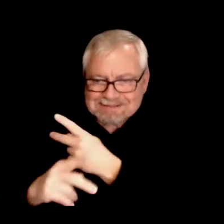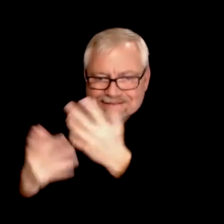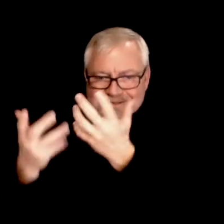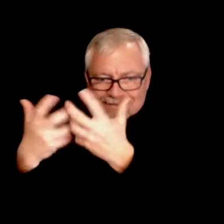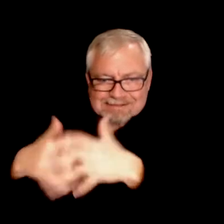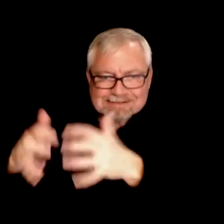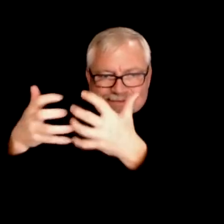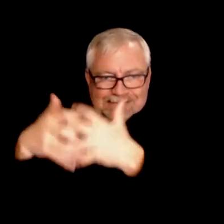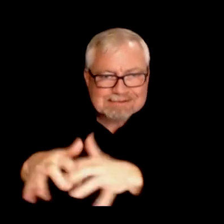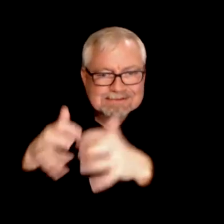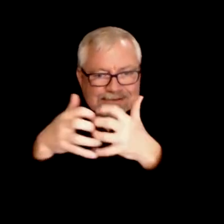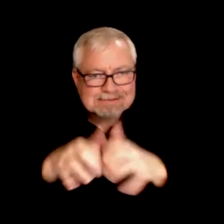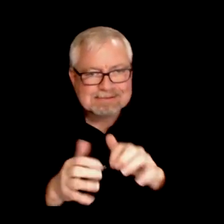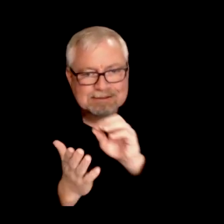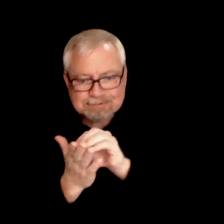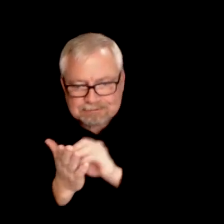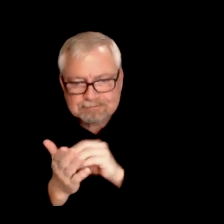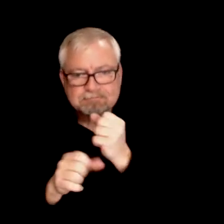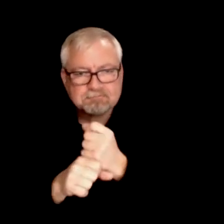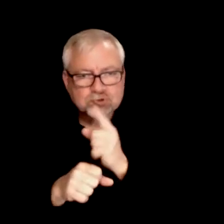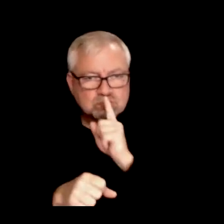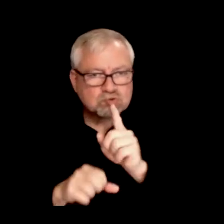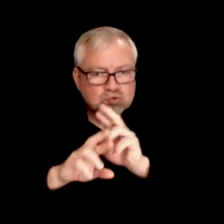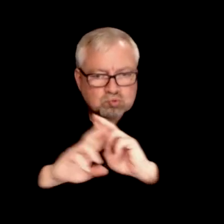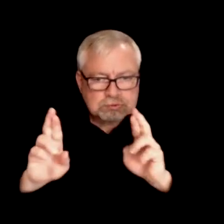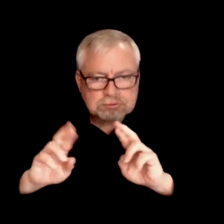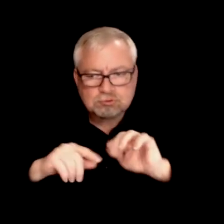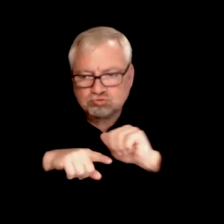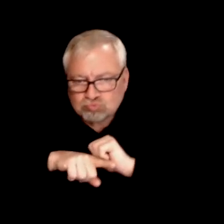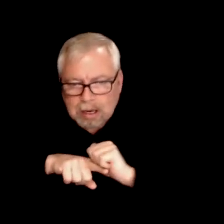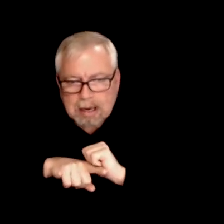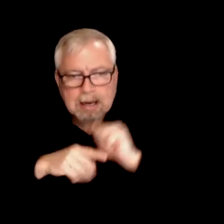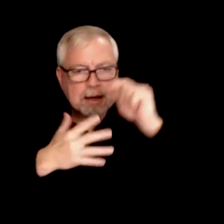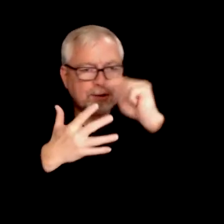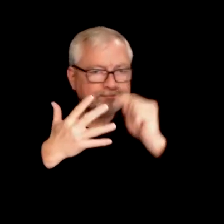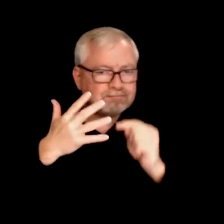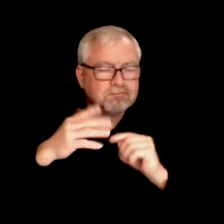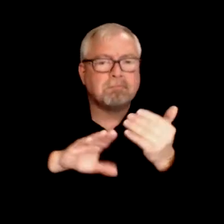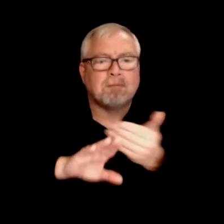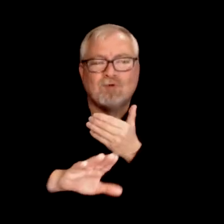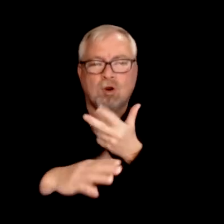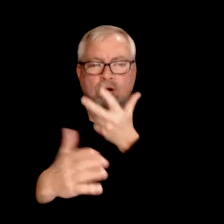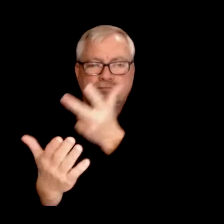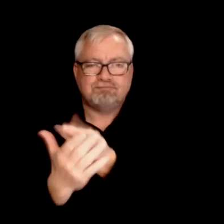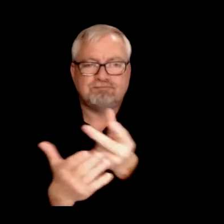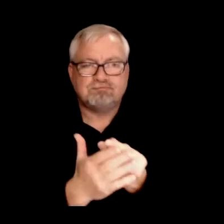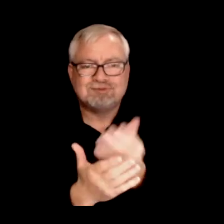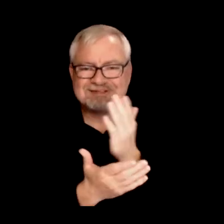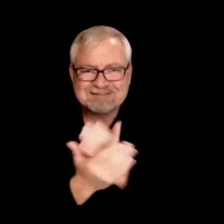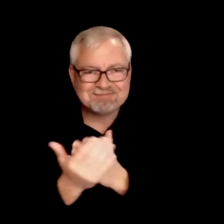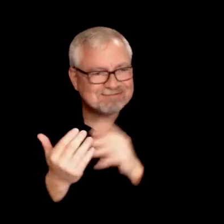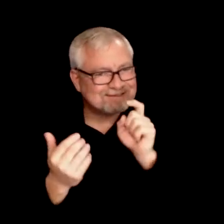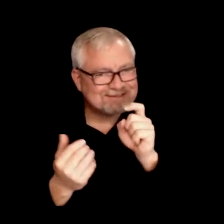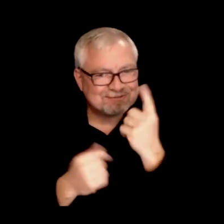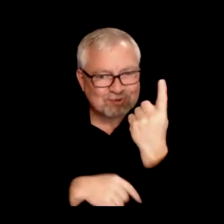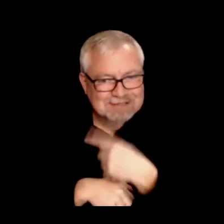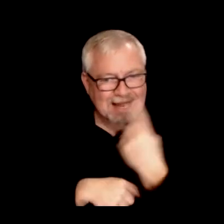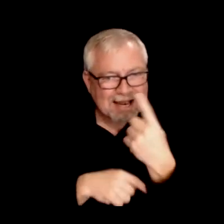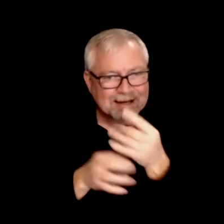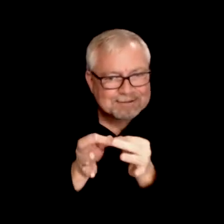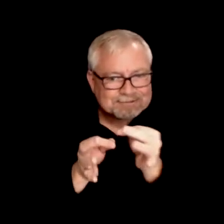order to get things ready before giving vaccine. Additionally, it can take a day or so for all those doses to get reported to